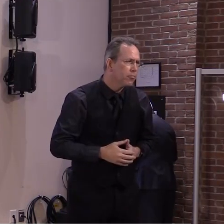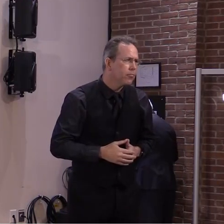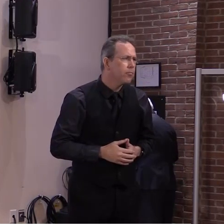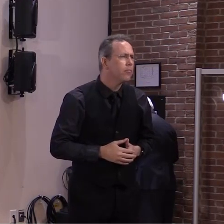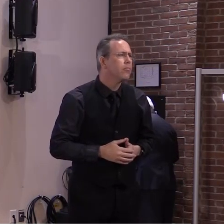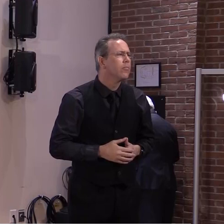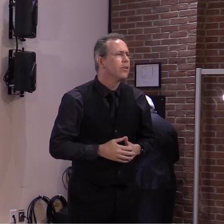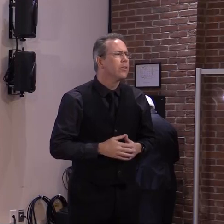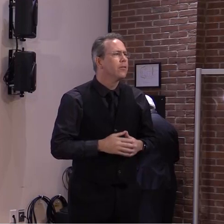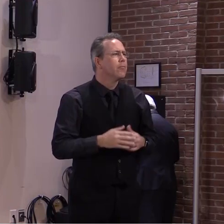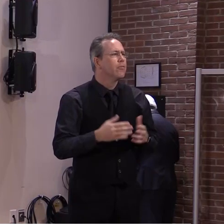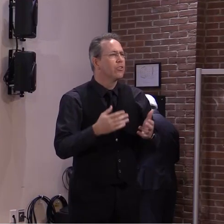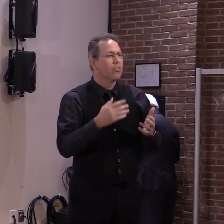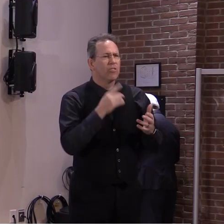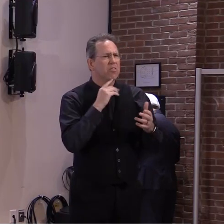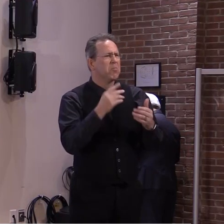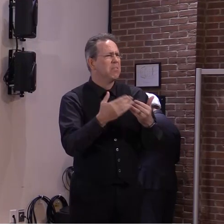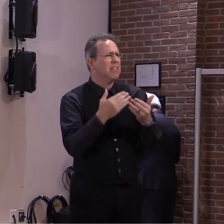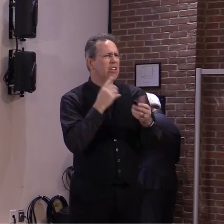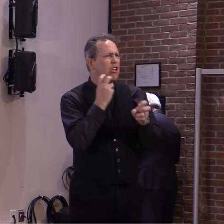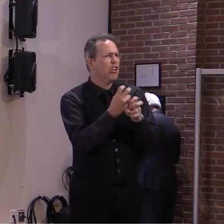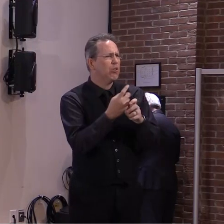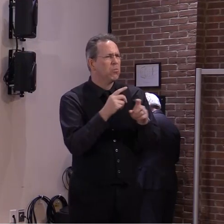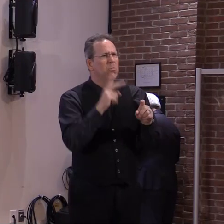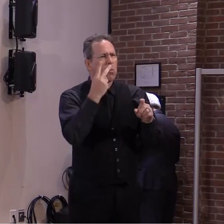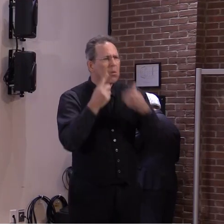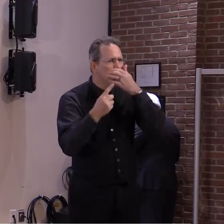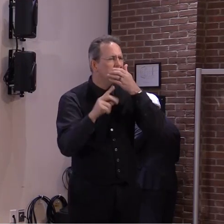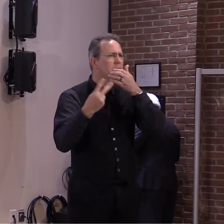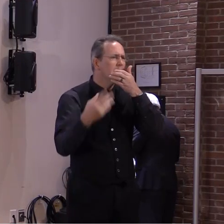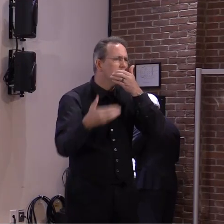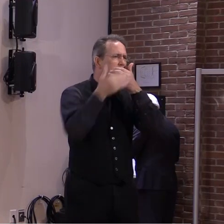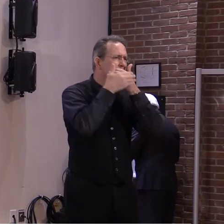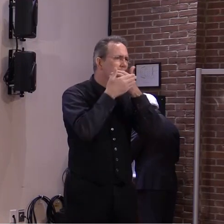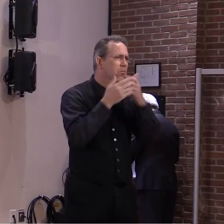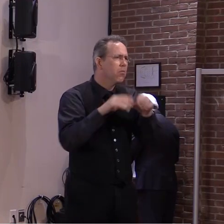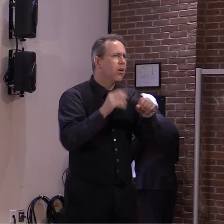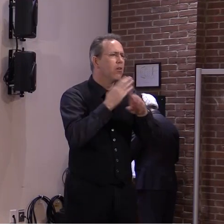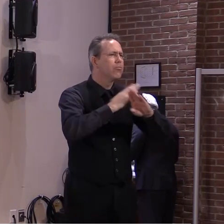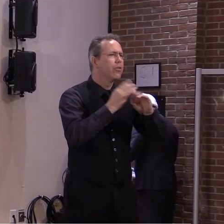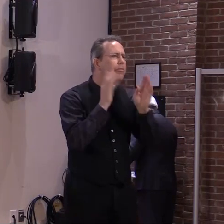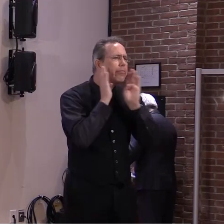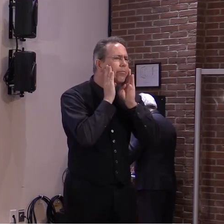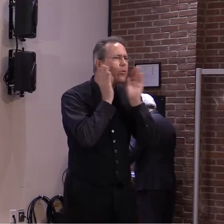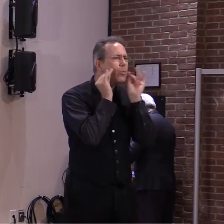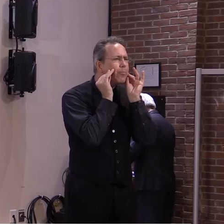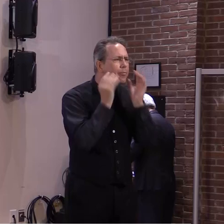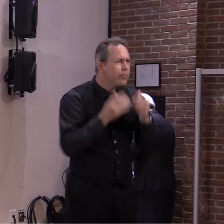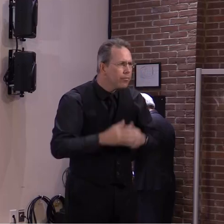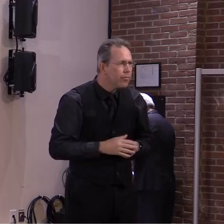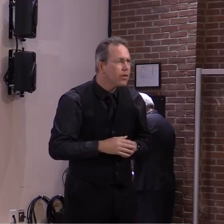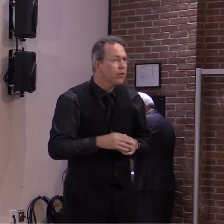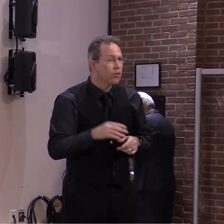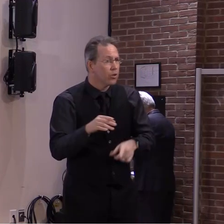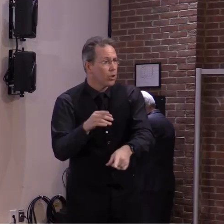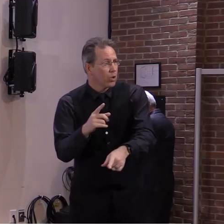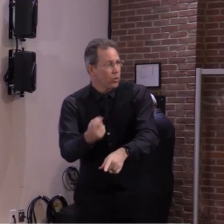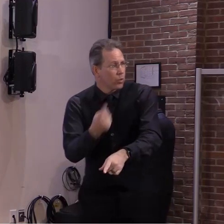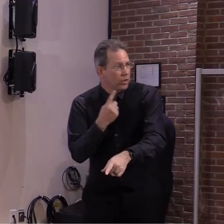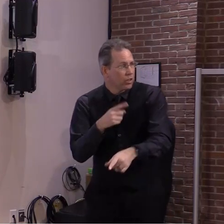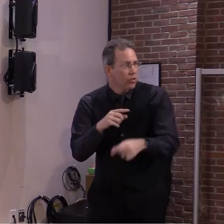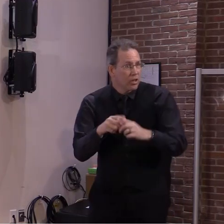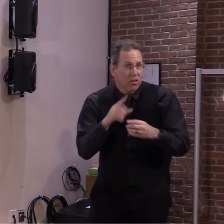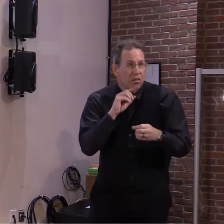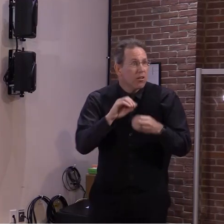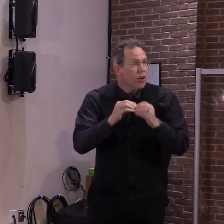do on their own pretty easily. I don't have a good handle on, though, what